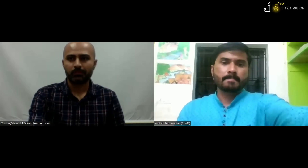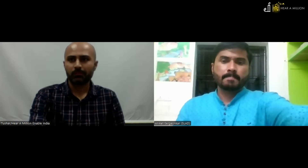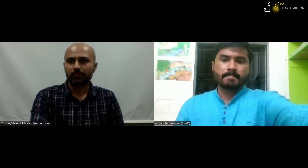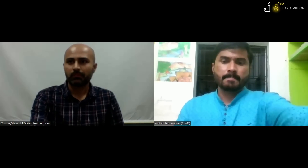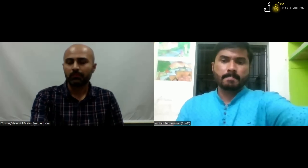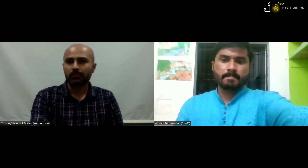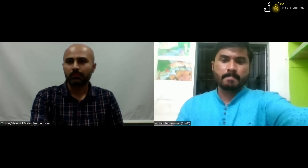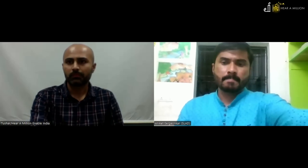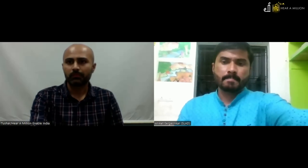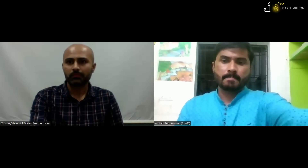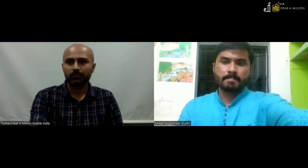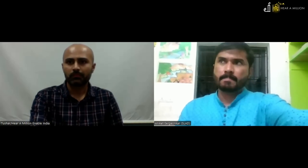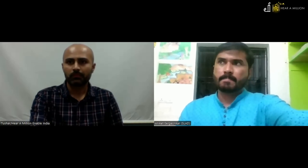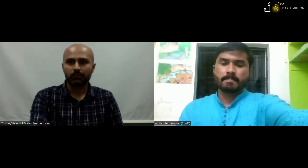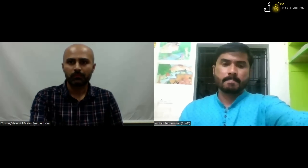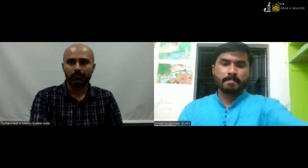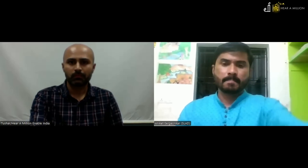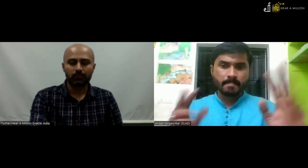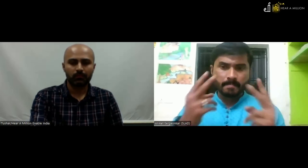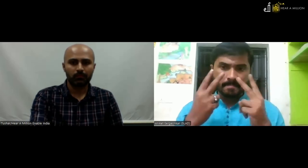camera.